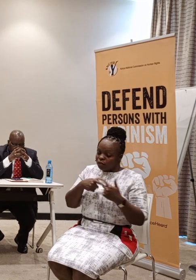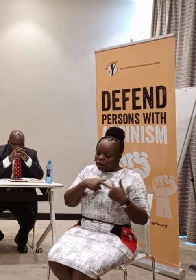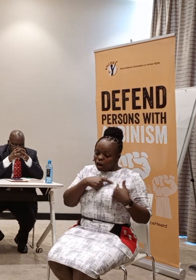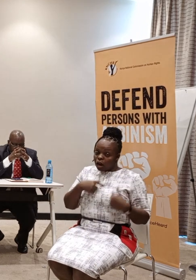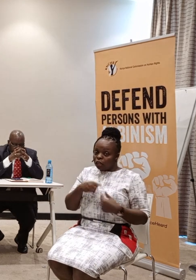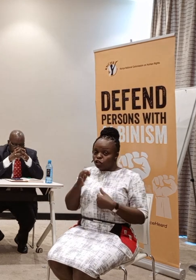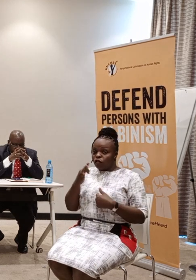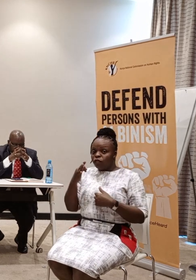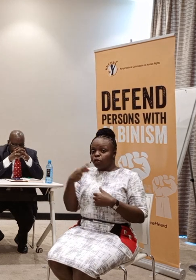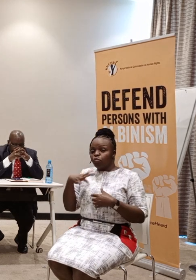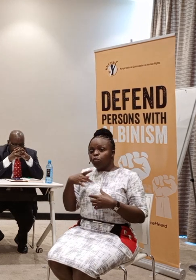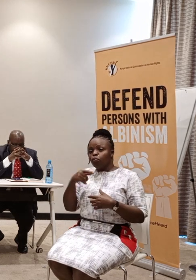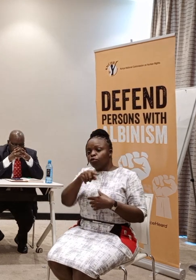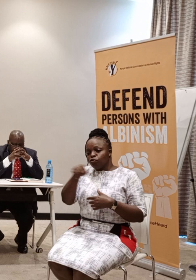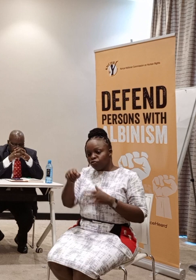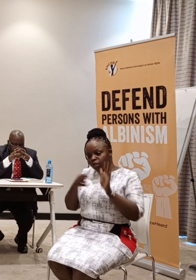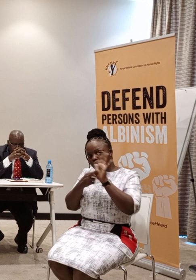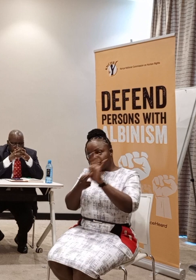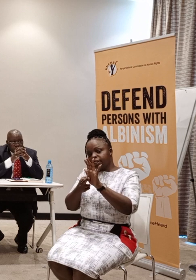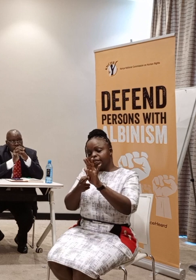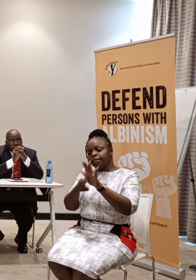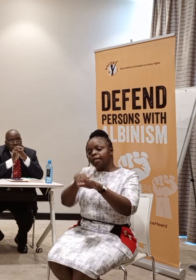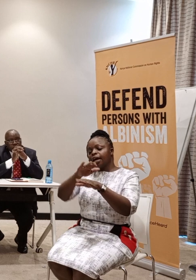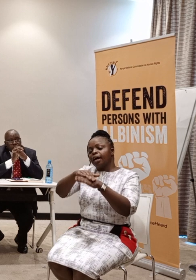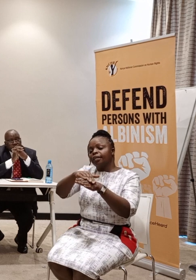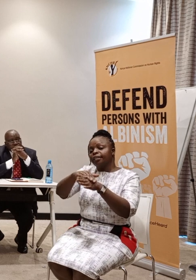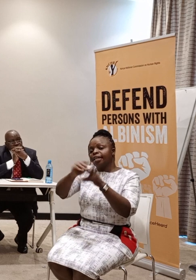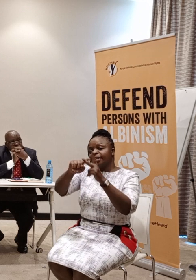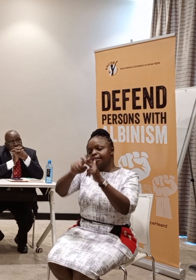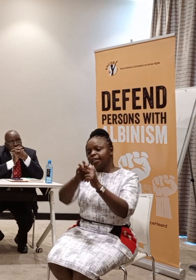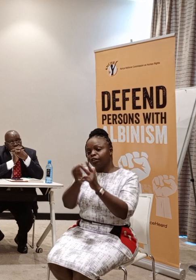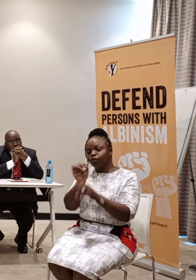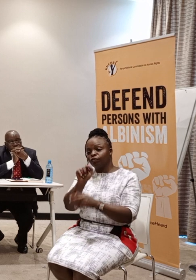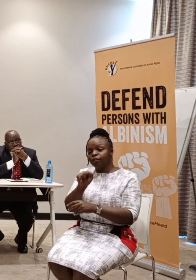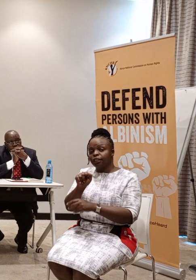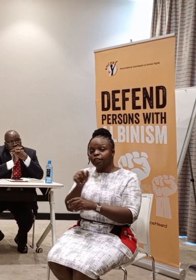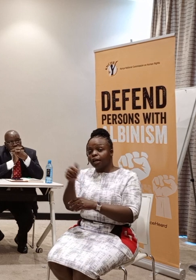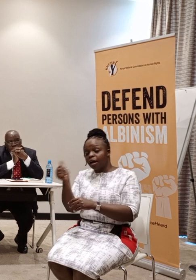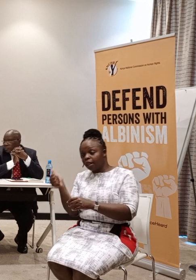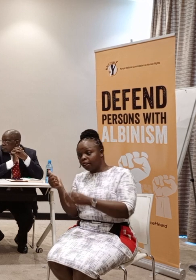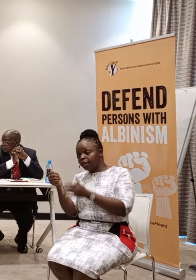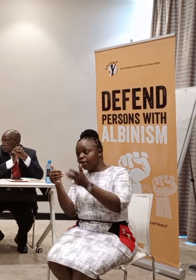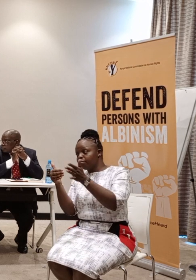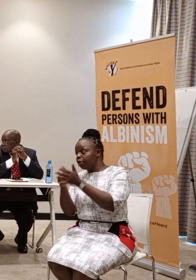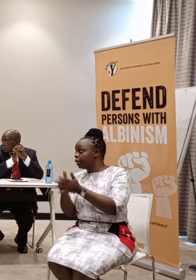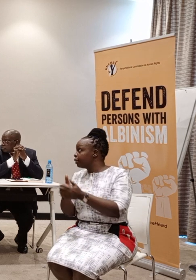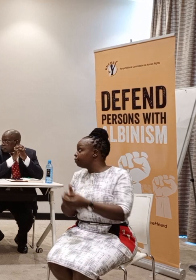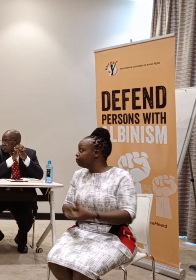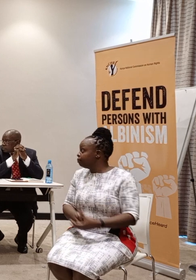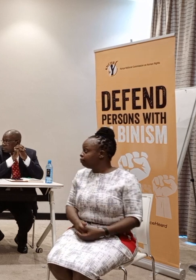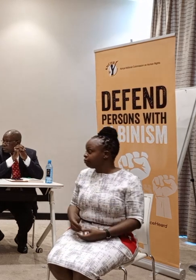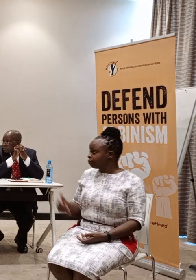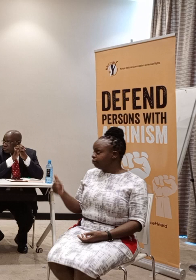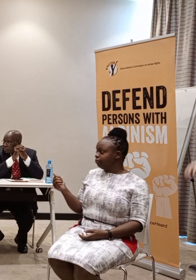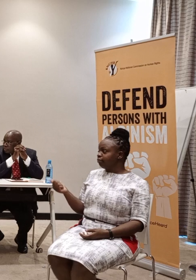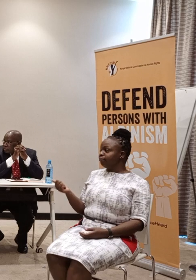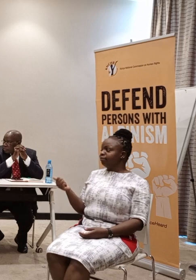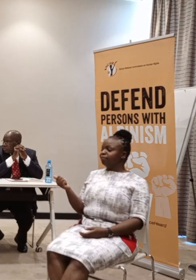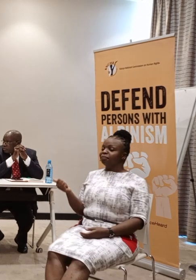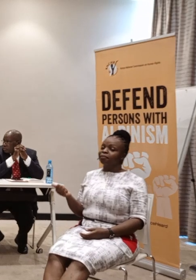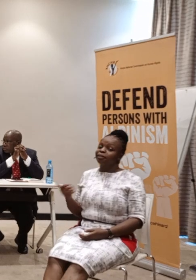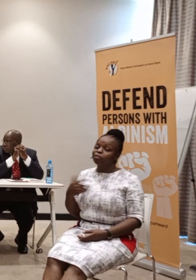we represent at the core of it. The other barrier. Maybe. Sorry, yes, thank you. Because